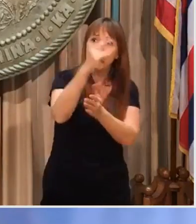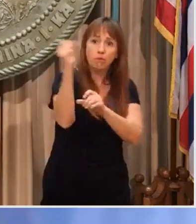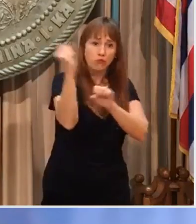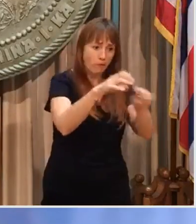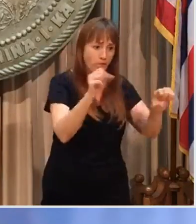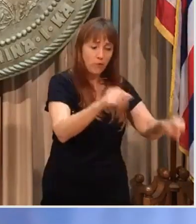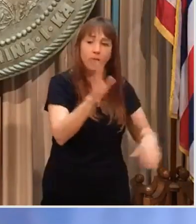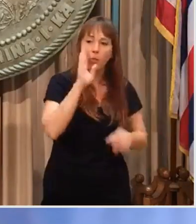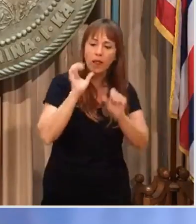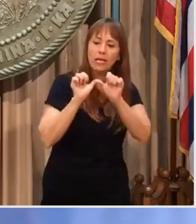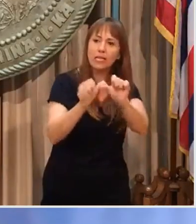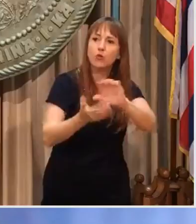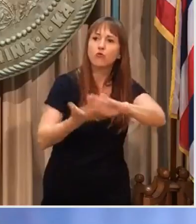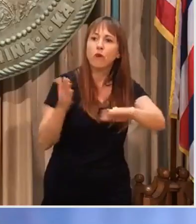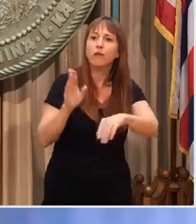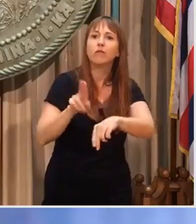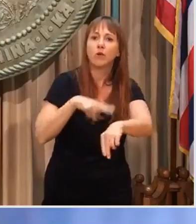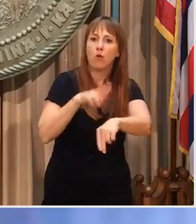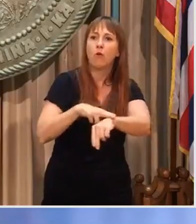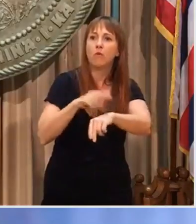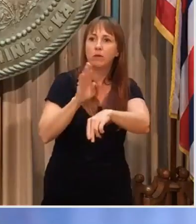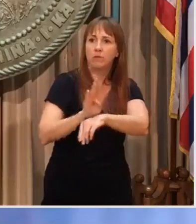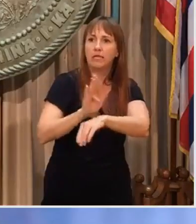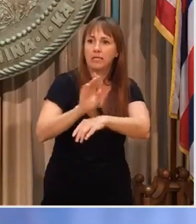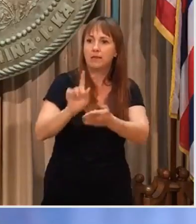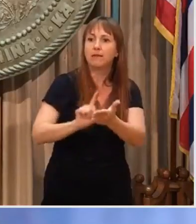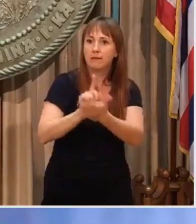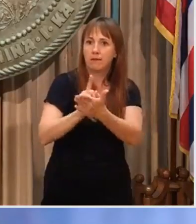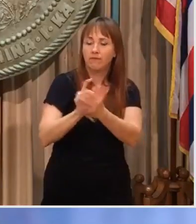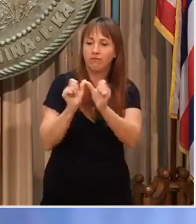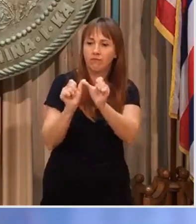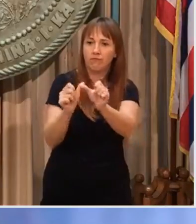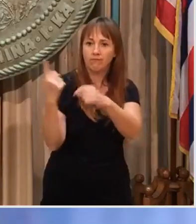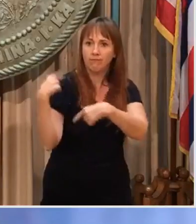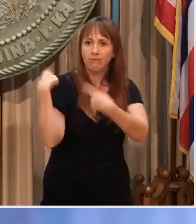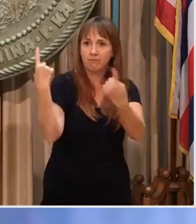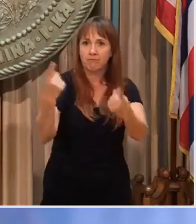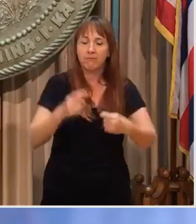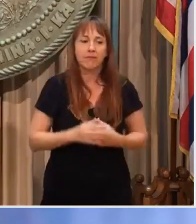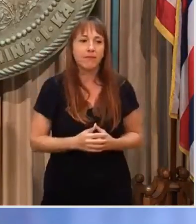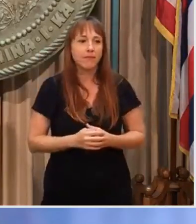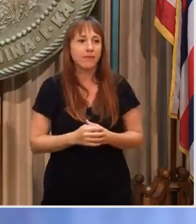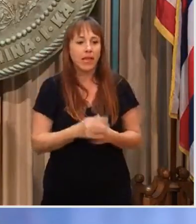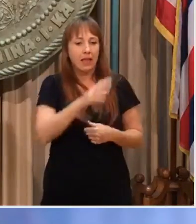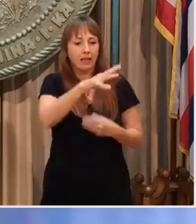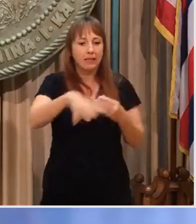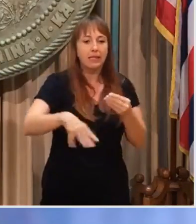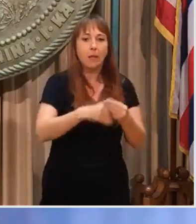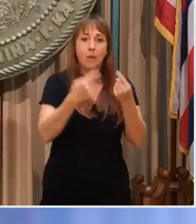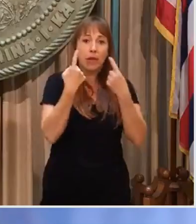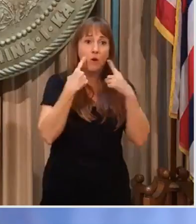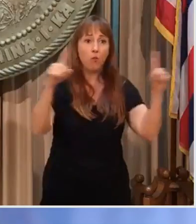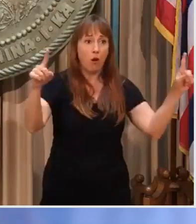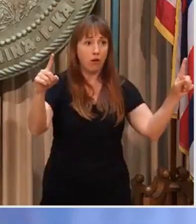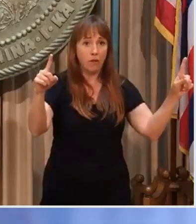to operate under normal conditions. This supplemental